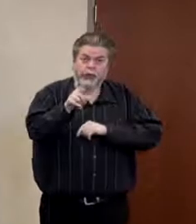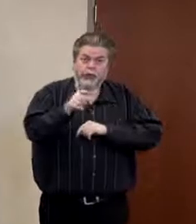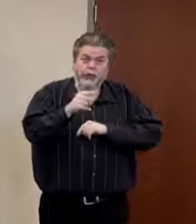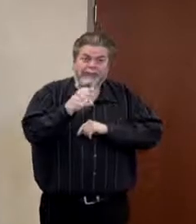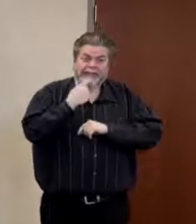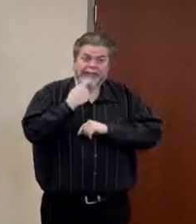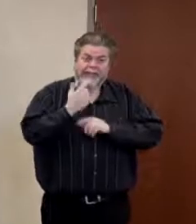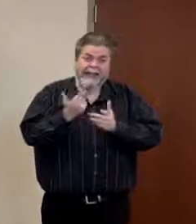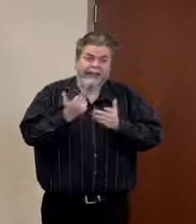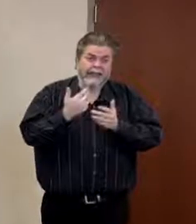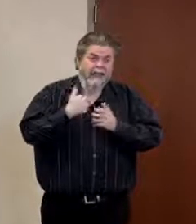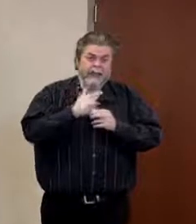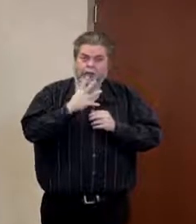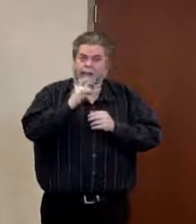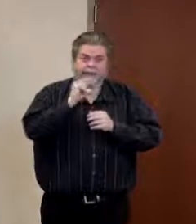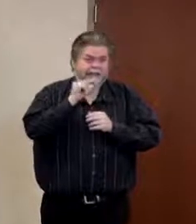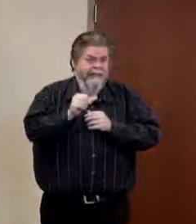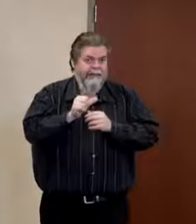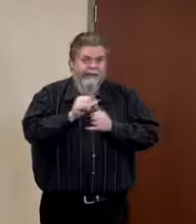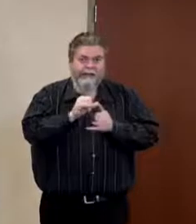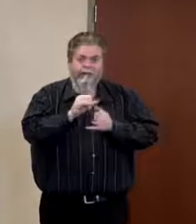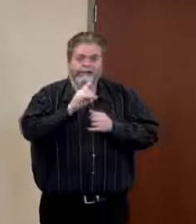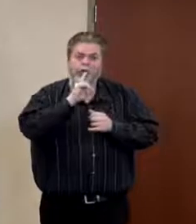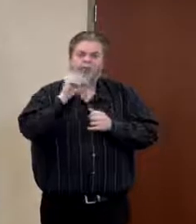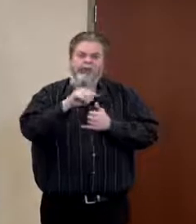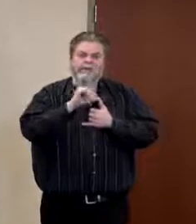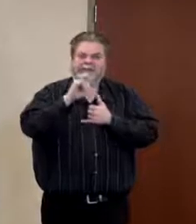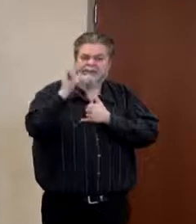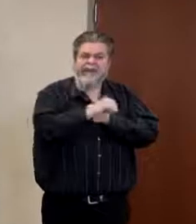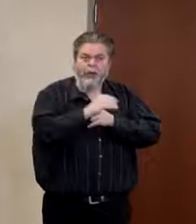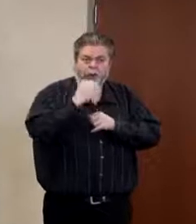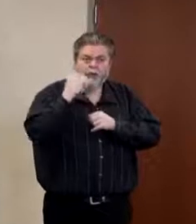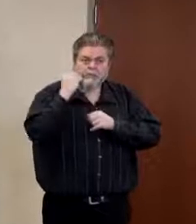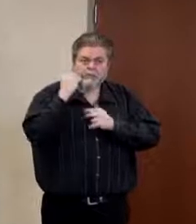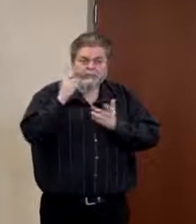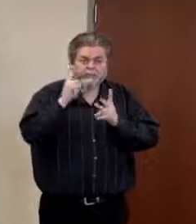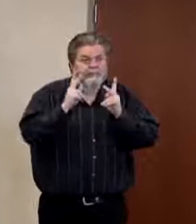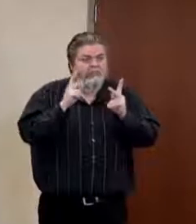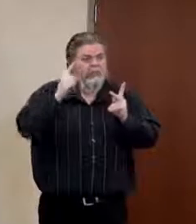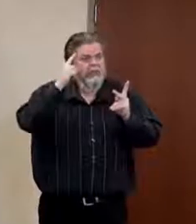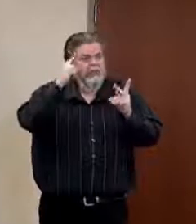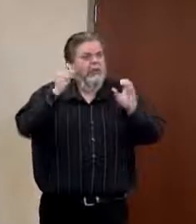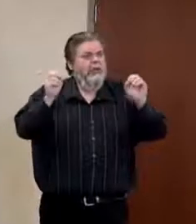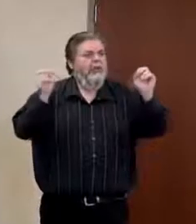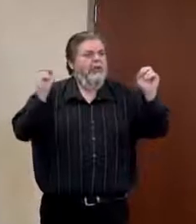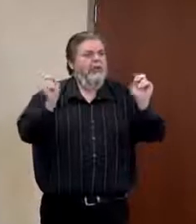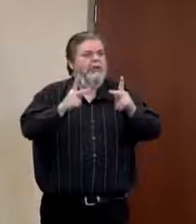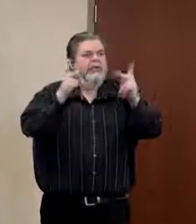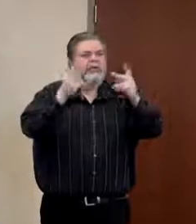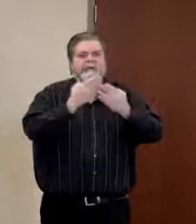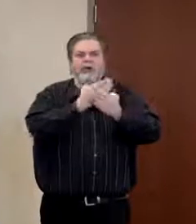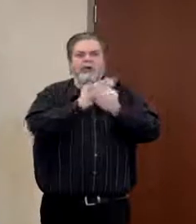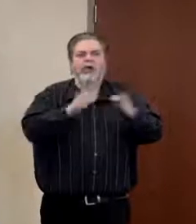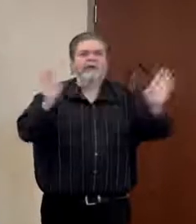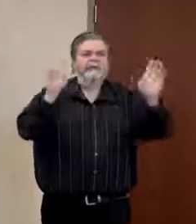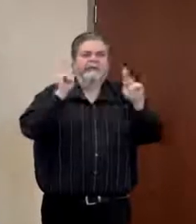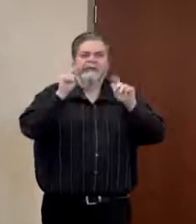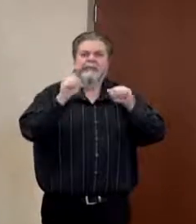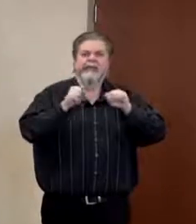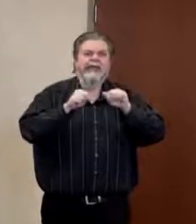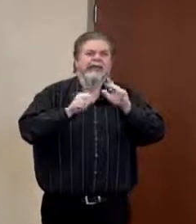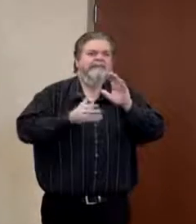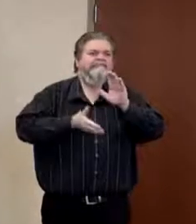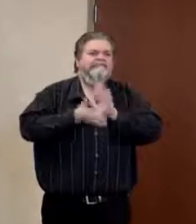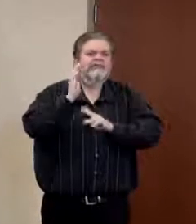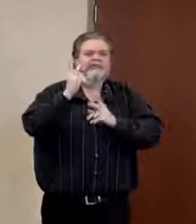we're not going to do a stay-at-home order in our city. People are like, all right, we're good. We got it. We nailed it.